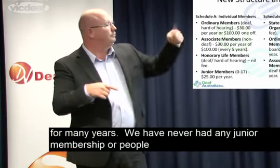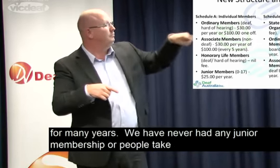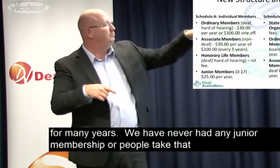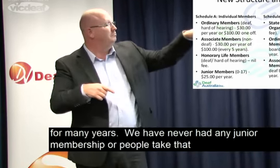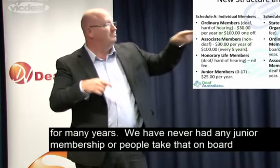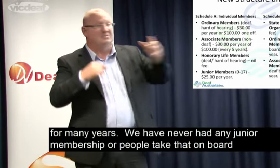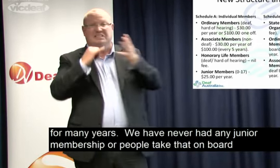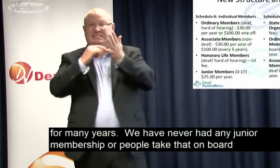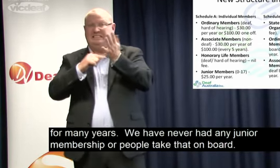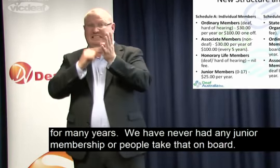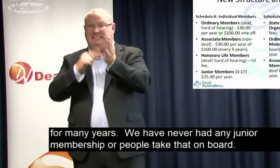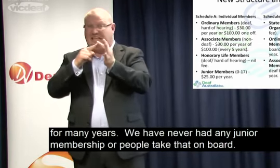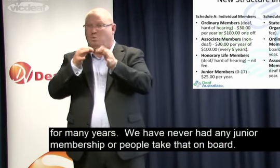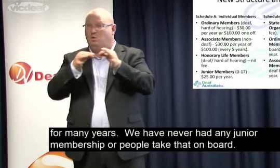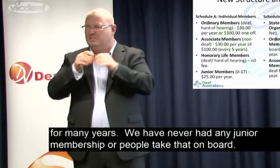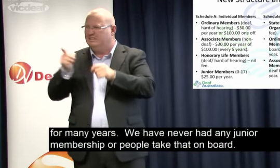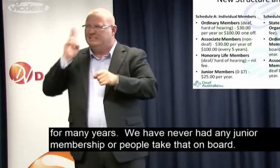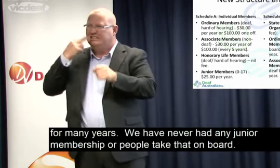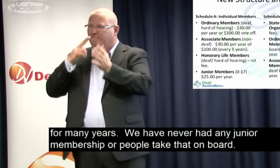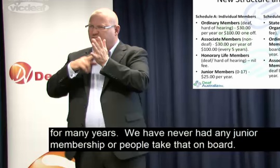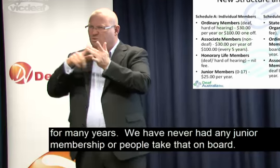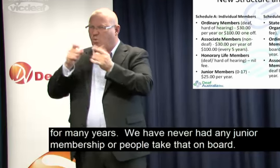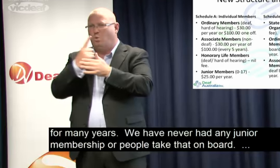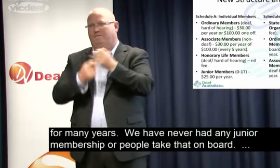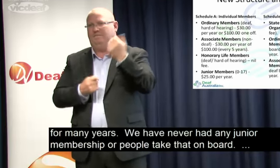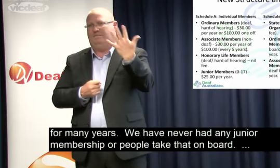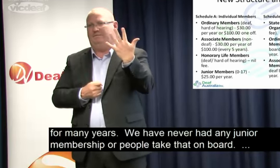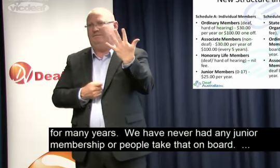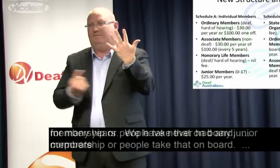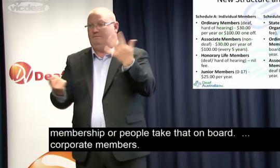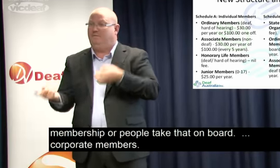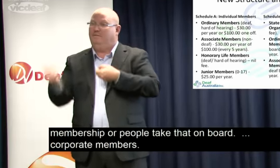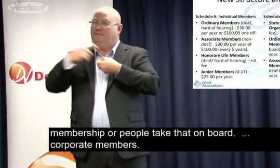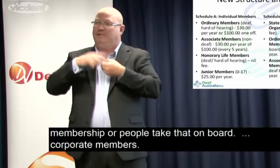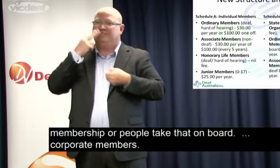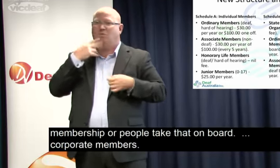Schedule B, corporate members, state and territory organisation members.